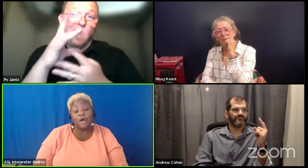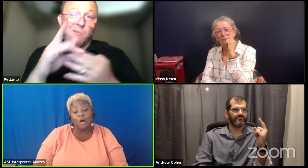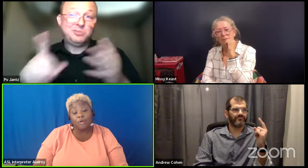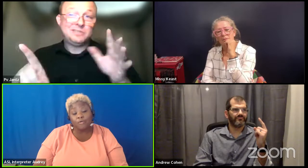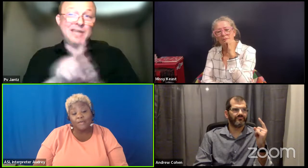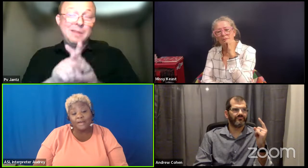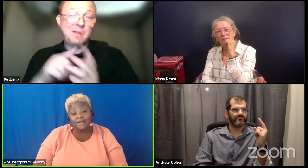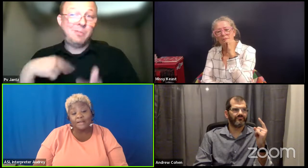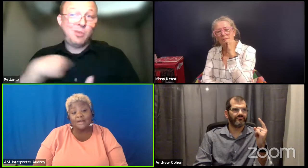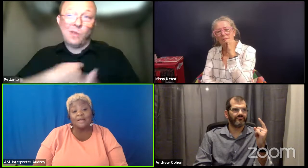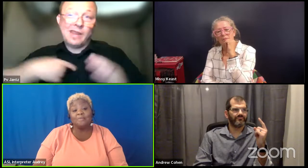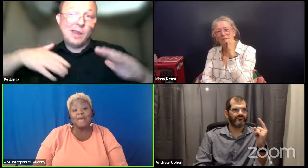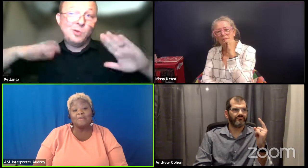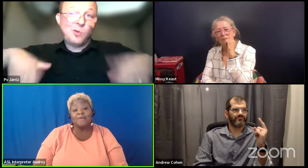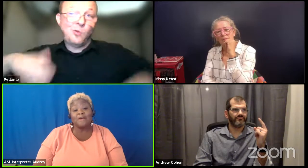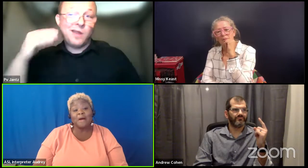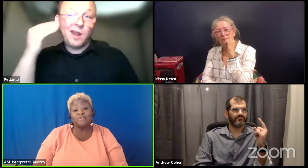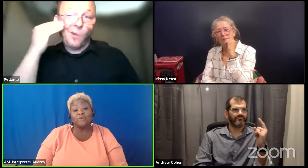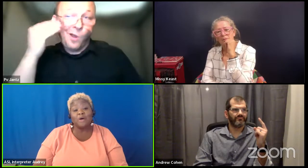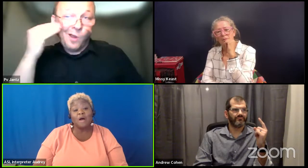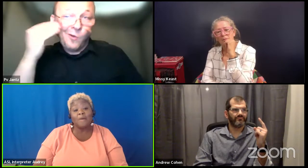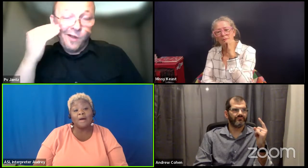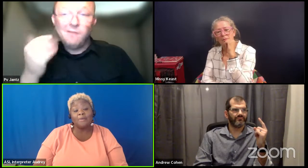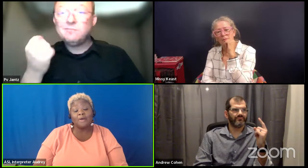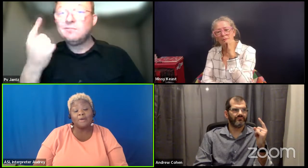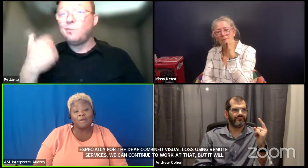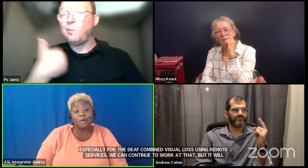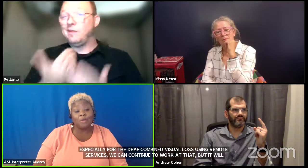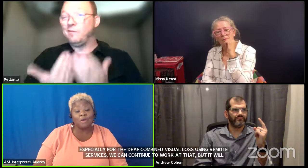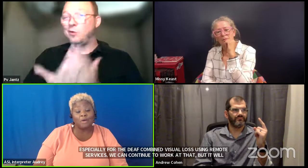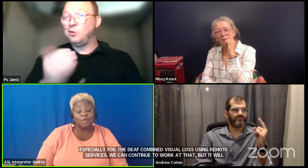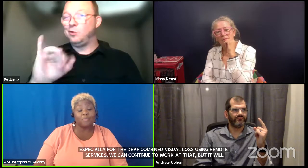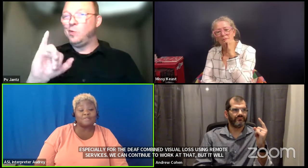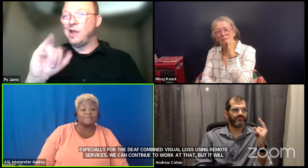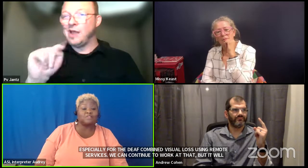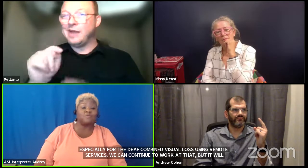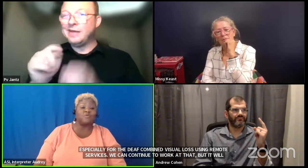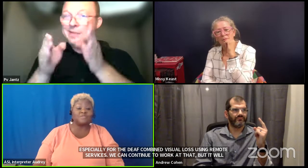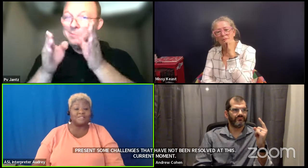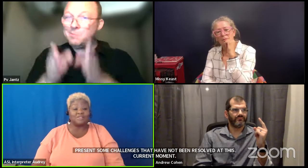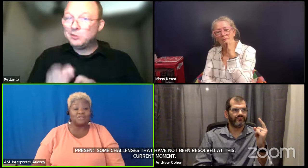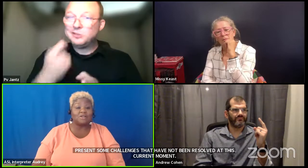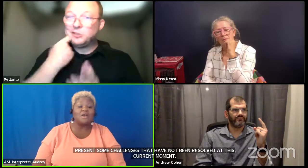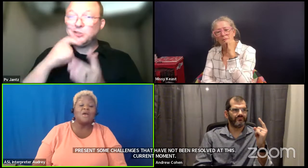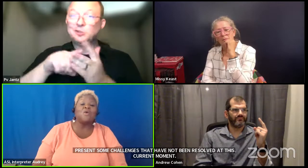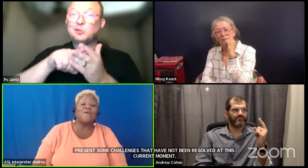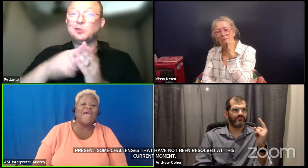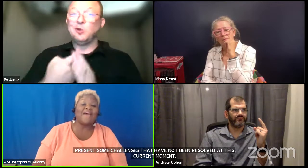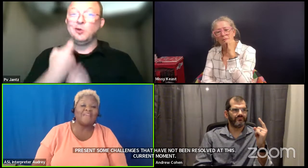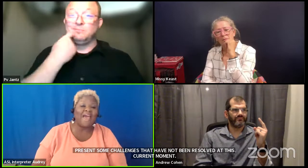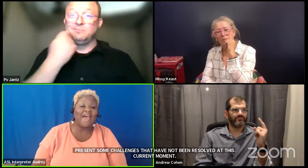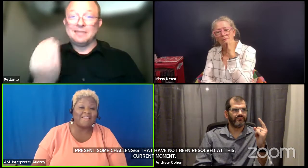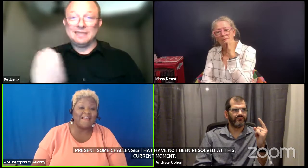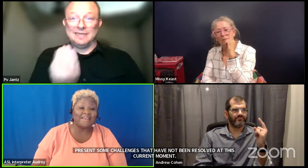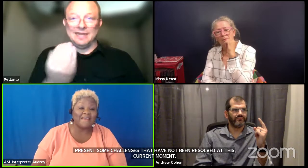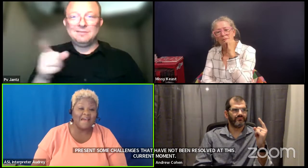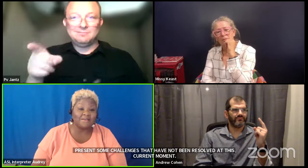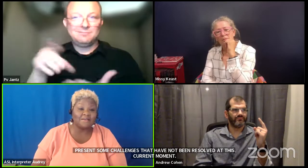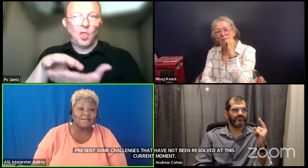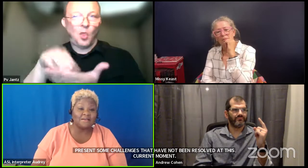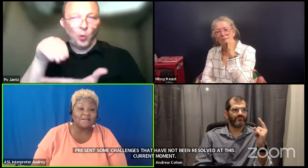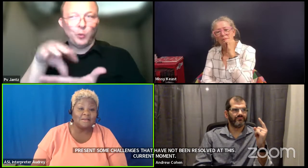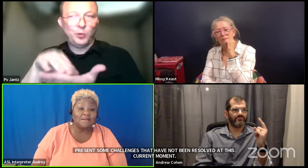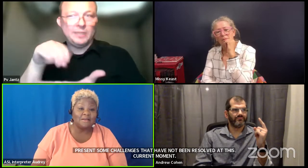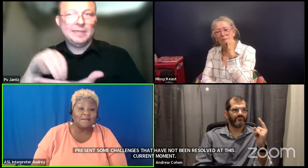After COVID, maybe the option will come up, where it will present a smoother transition. We haven't had that